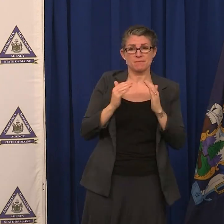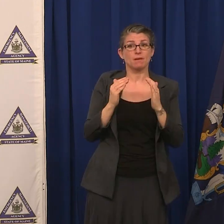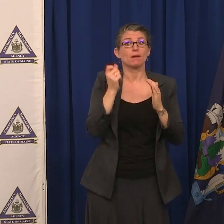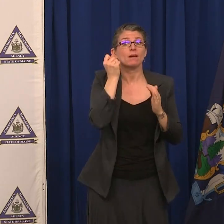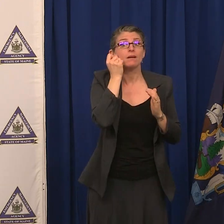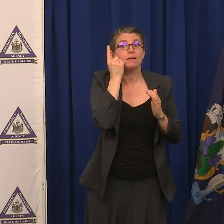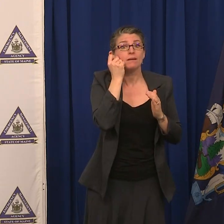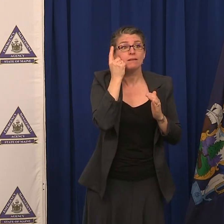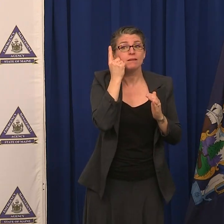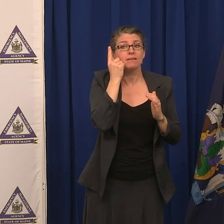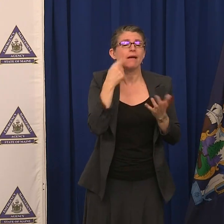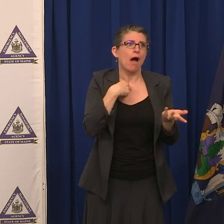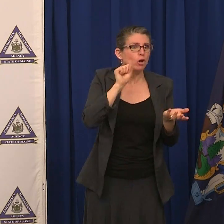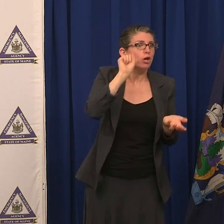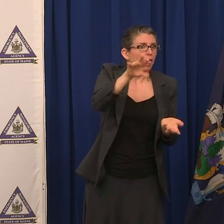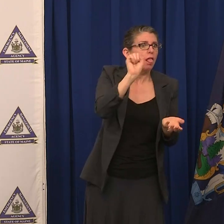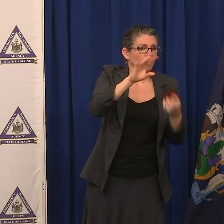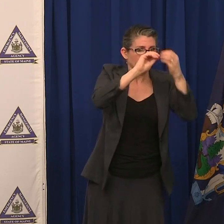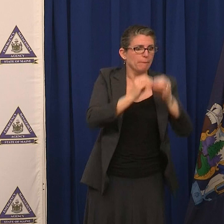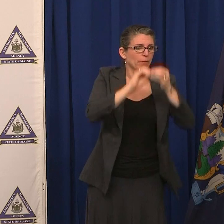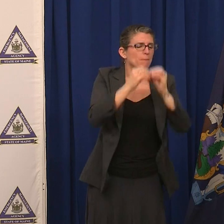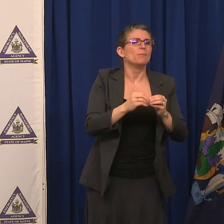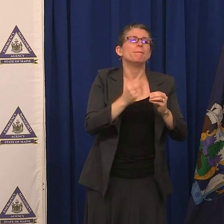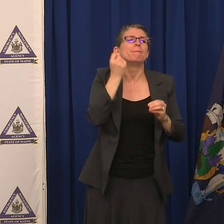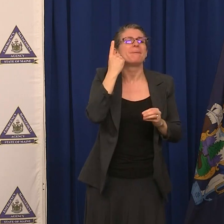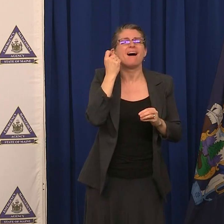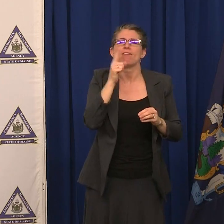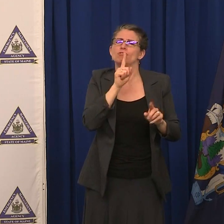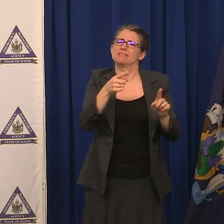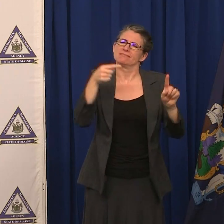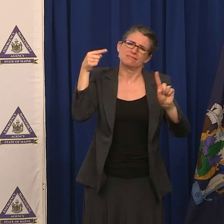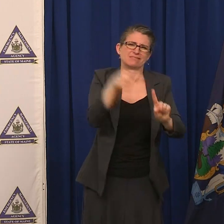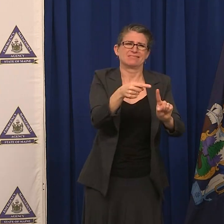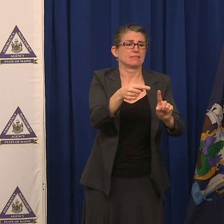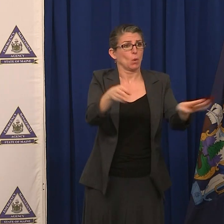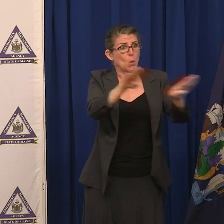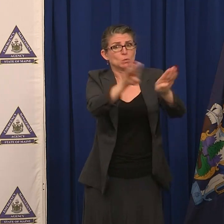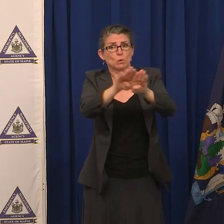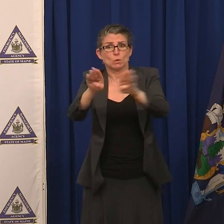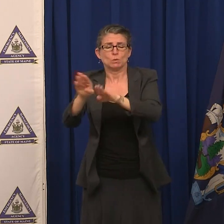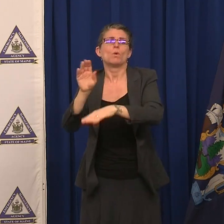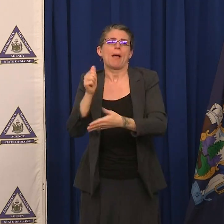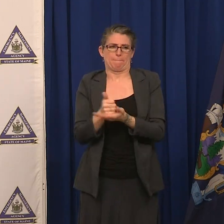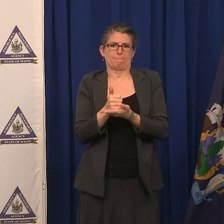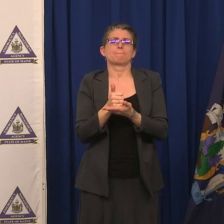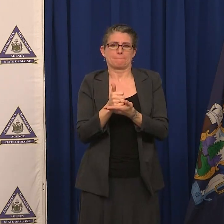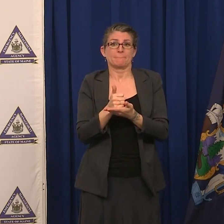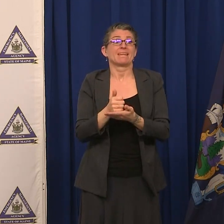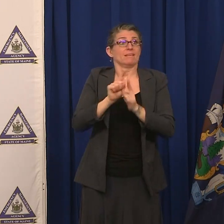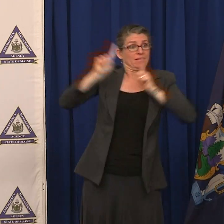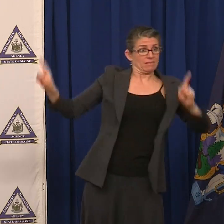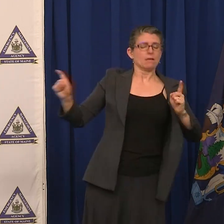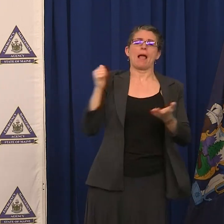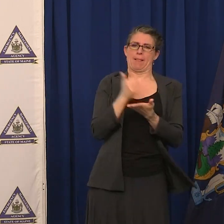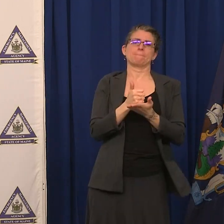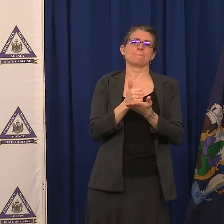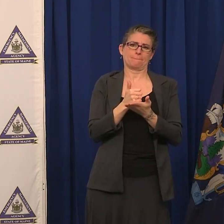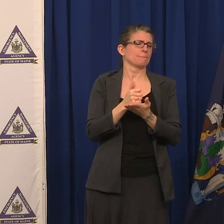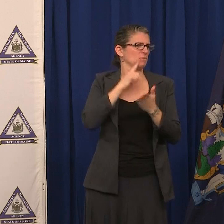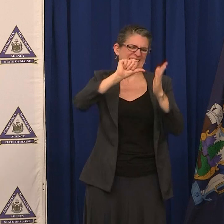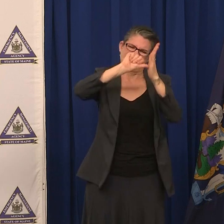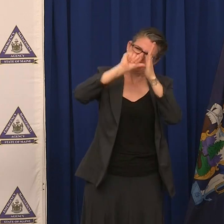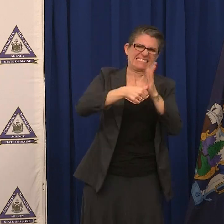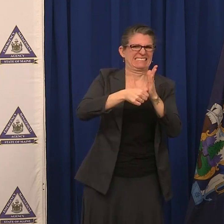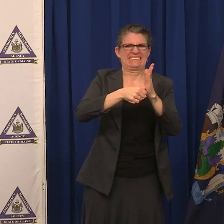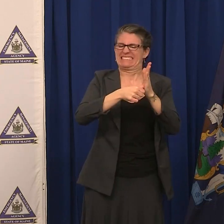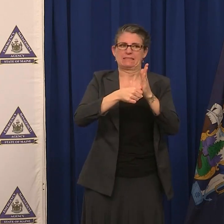more about that. But that's our thinking on this right now. Steve, go ahead, Steve. Yep, and